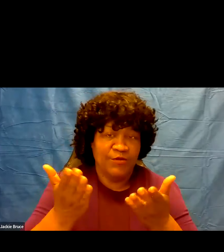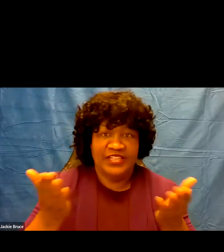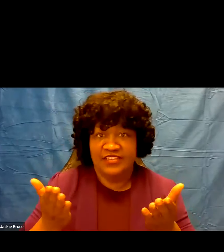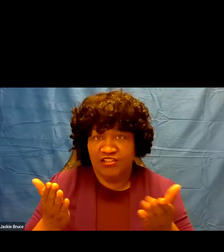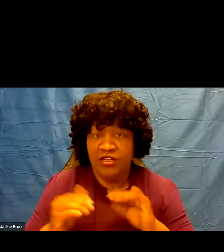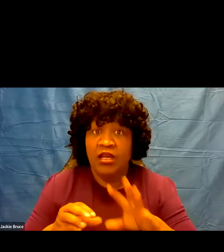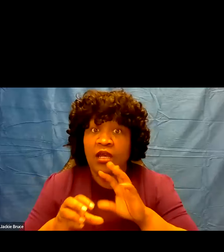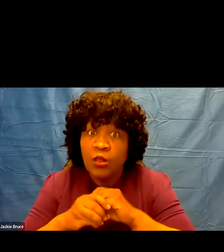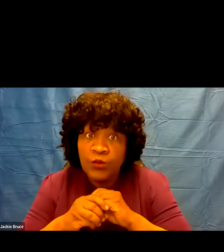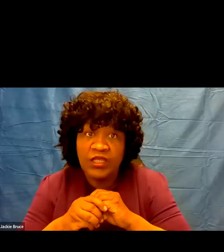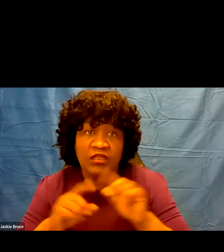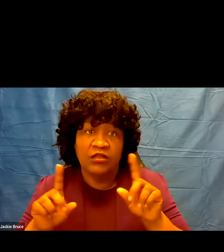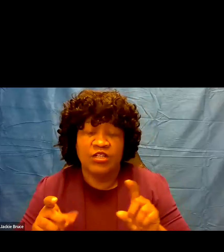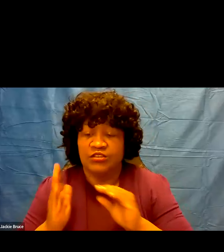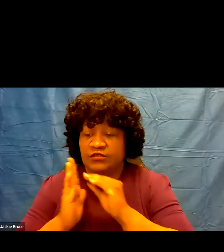including